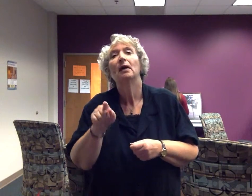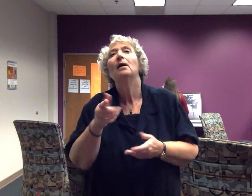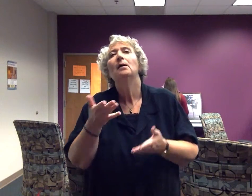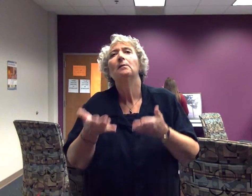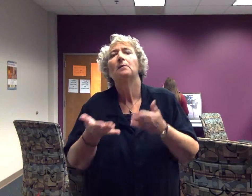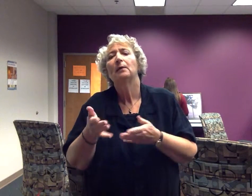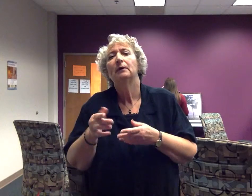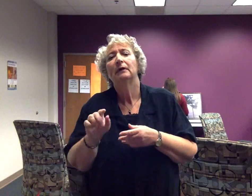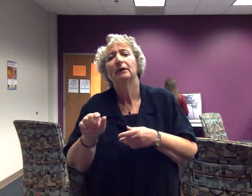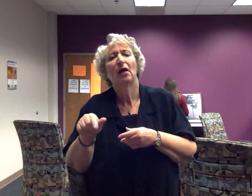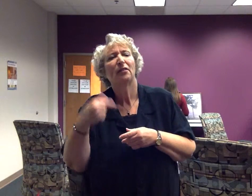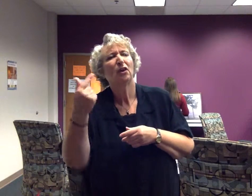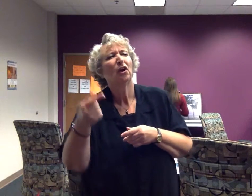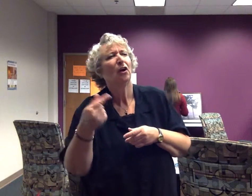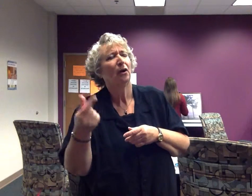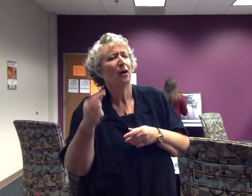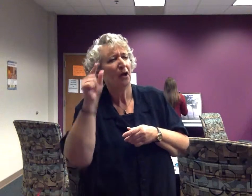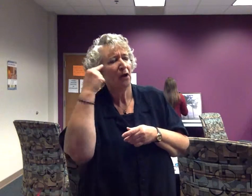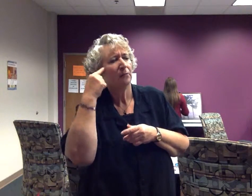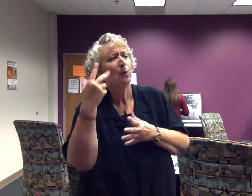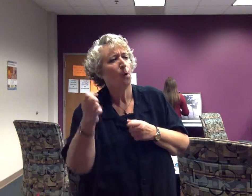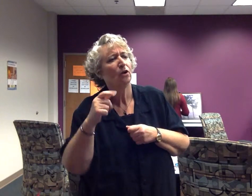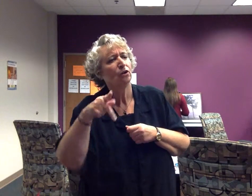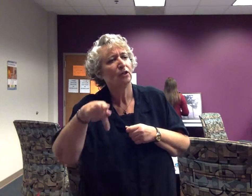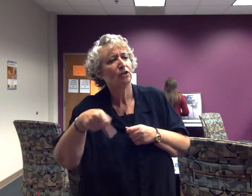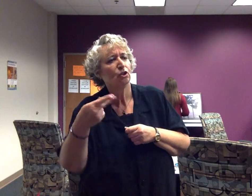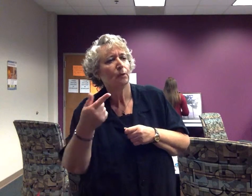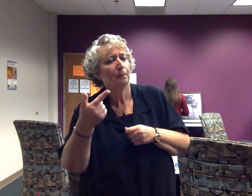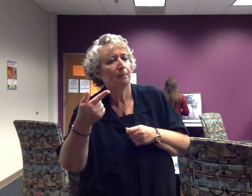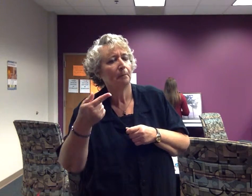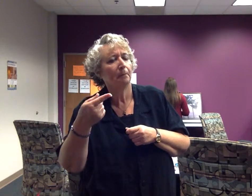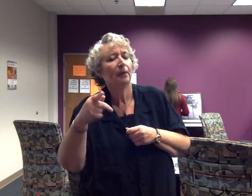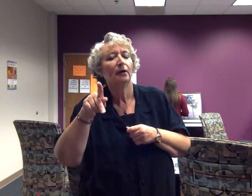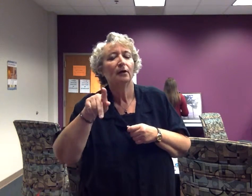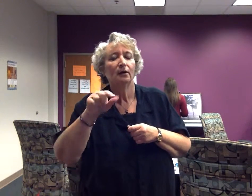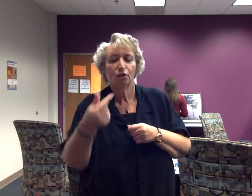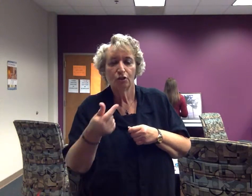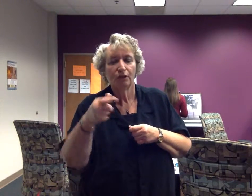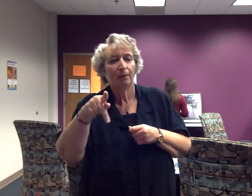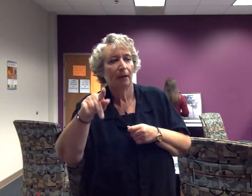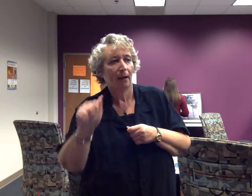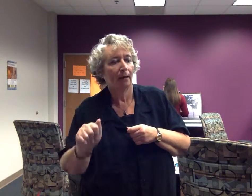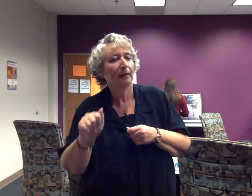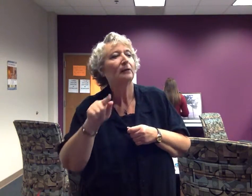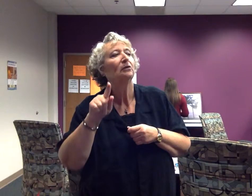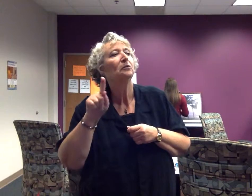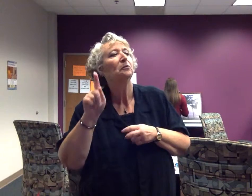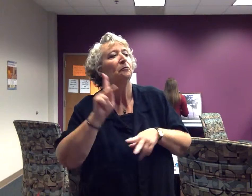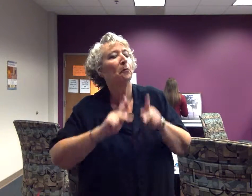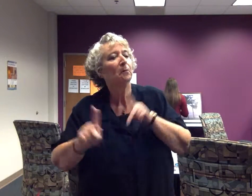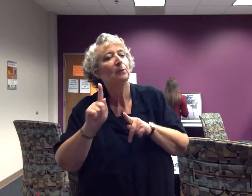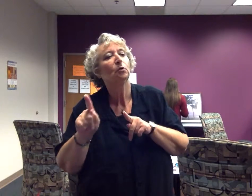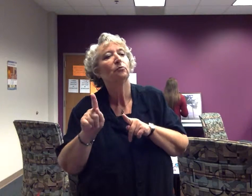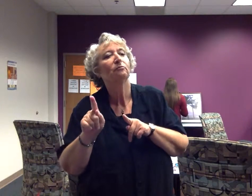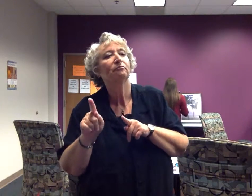on people that they know aren't going to finish and aren't going to pursue their goals. Right. So what's the belief here? What's the belief